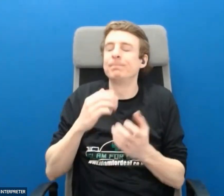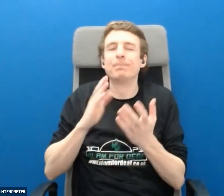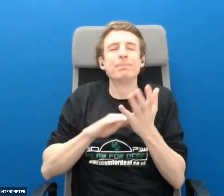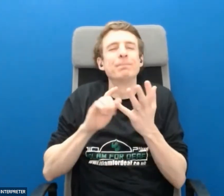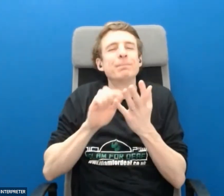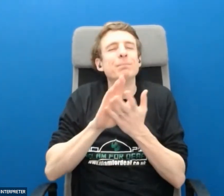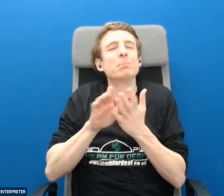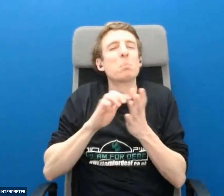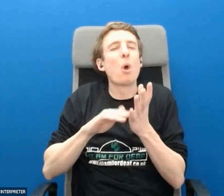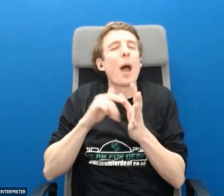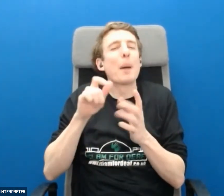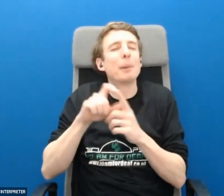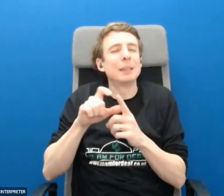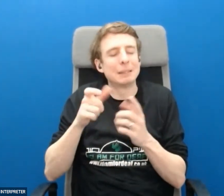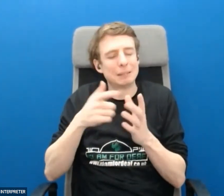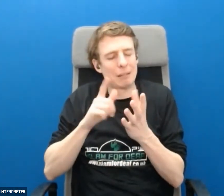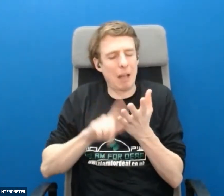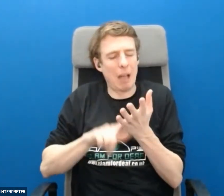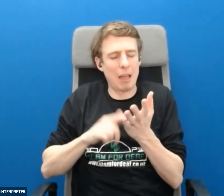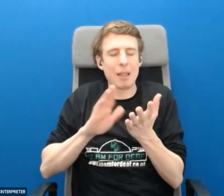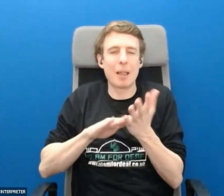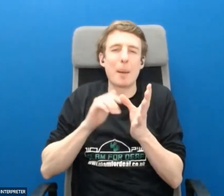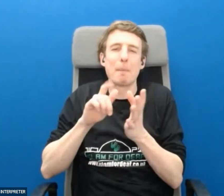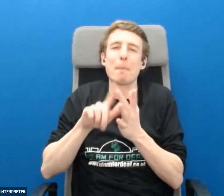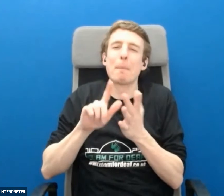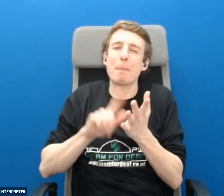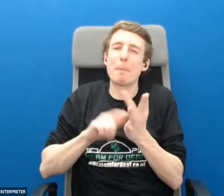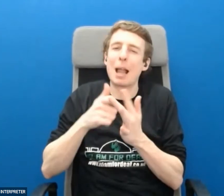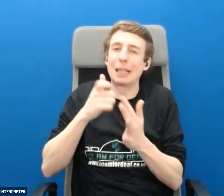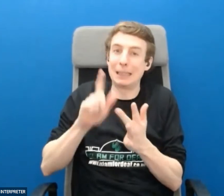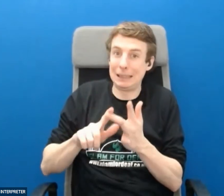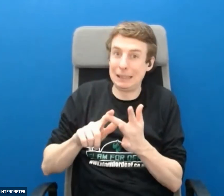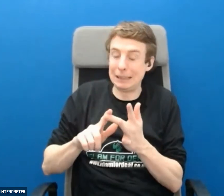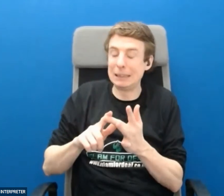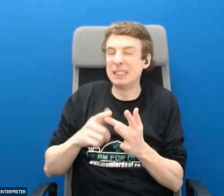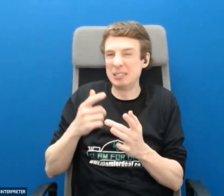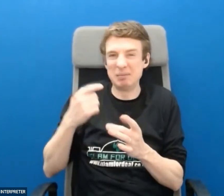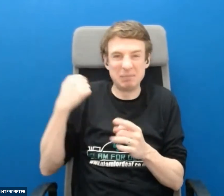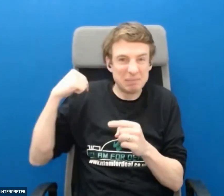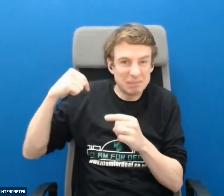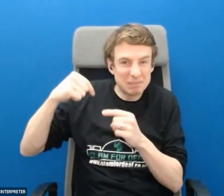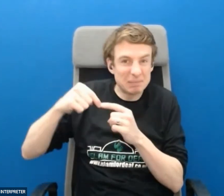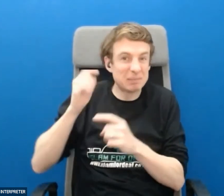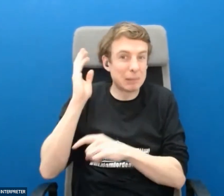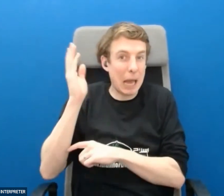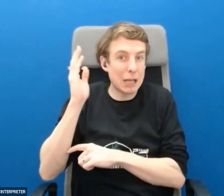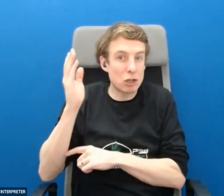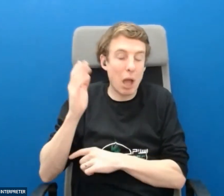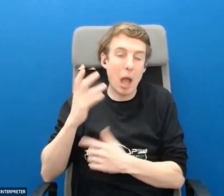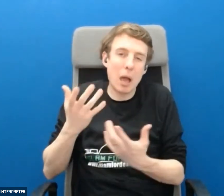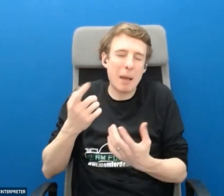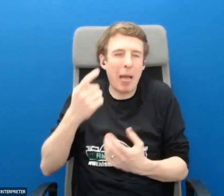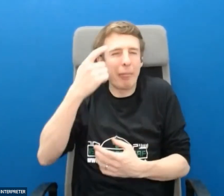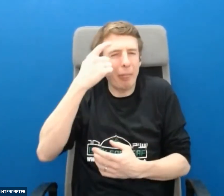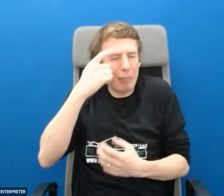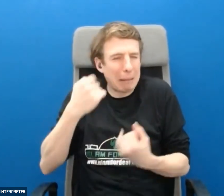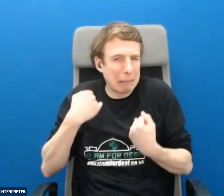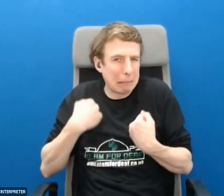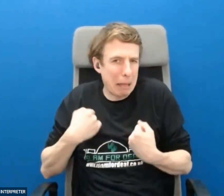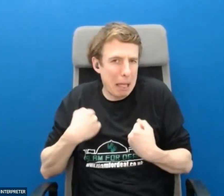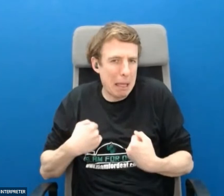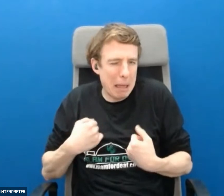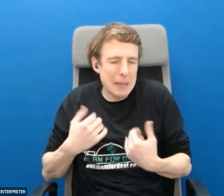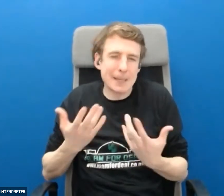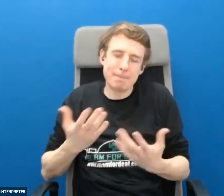moment. So we ask Allah Azza wa Jalla, Allah the Most High, to give him a quick, full, complete and